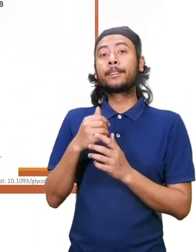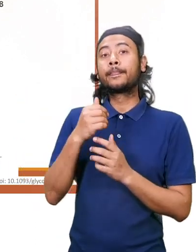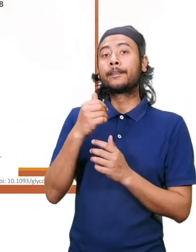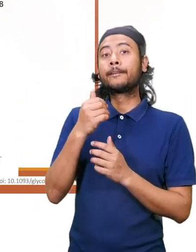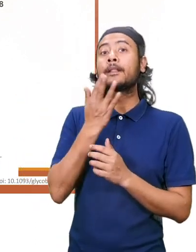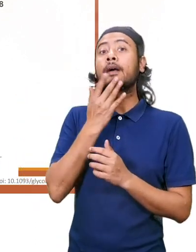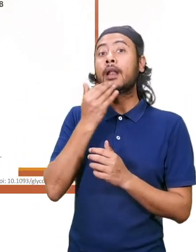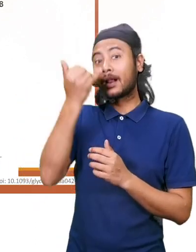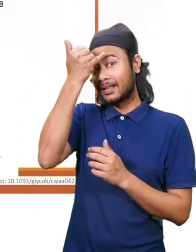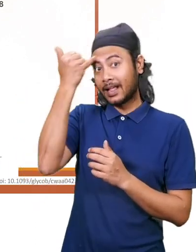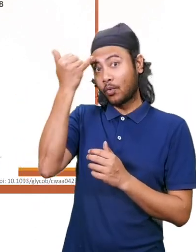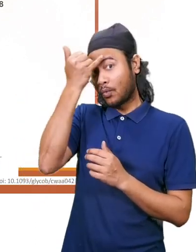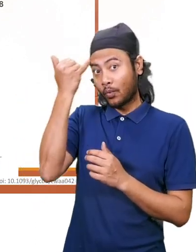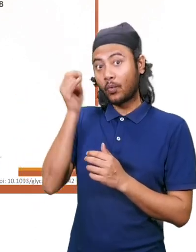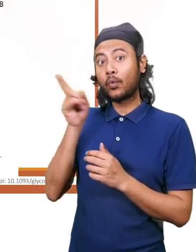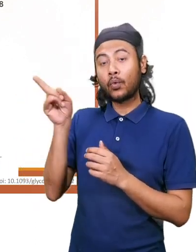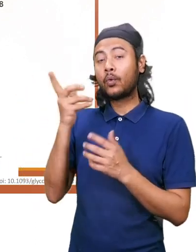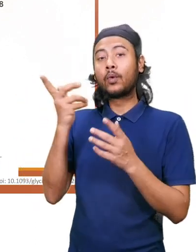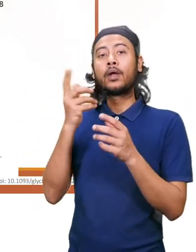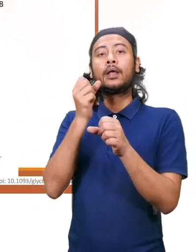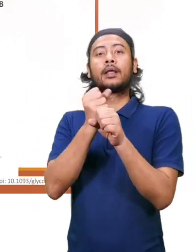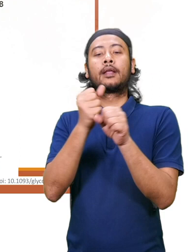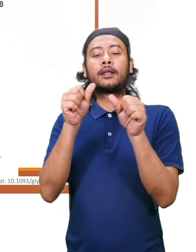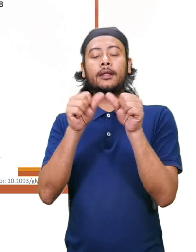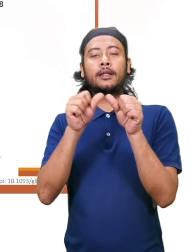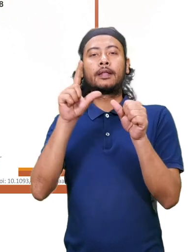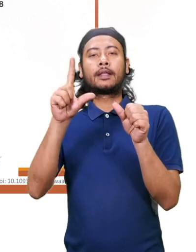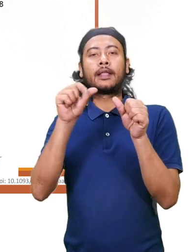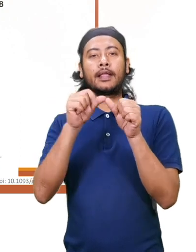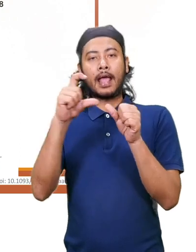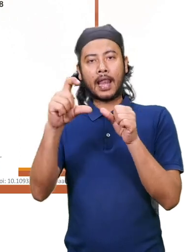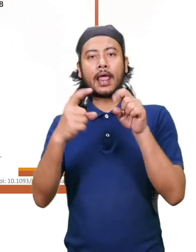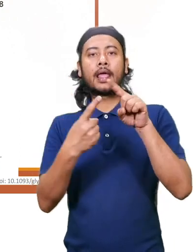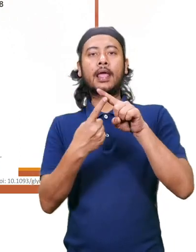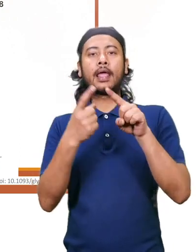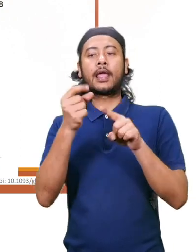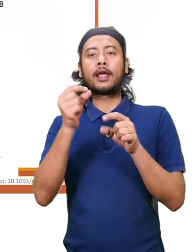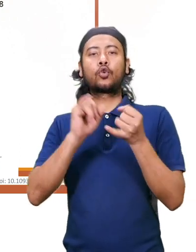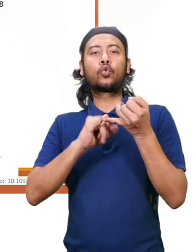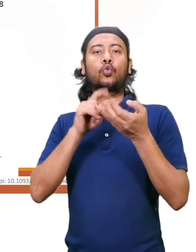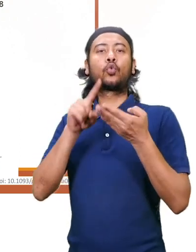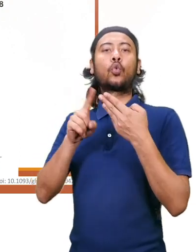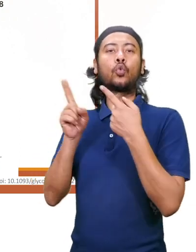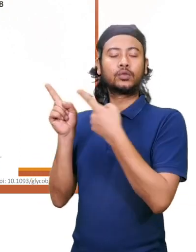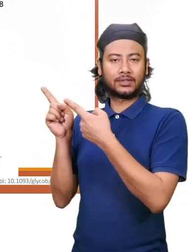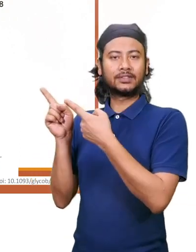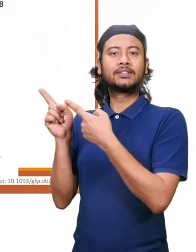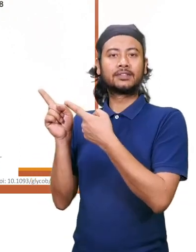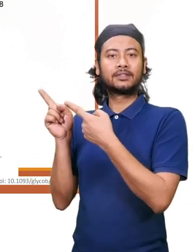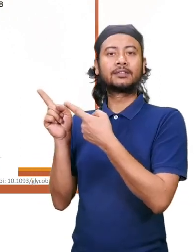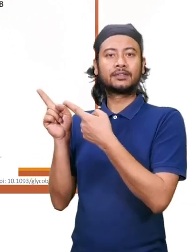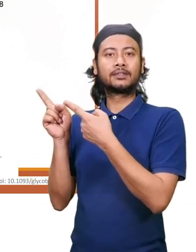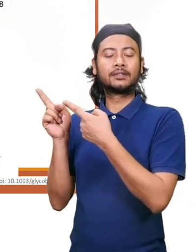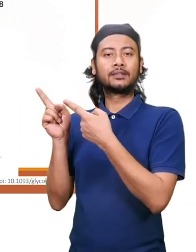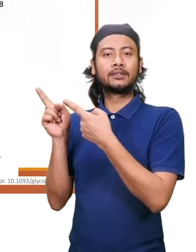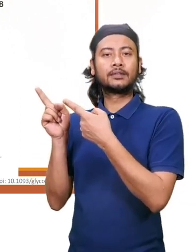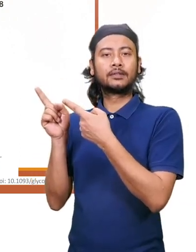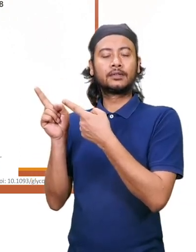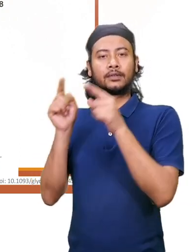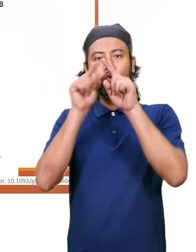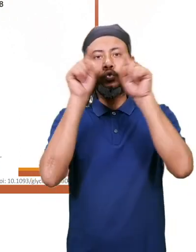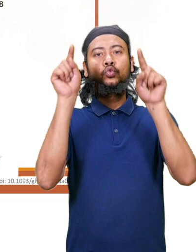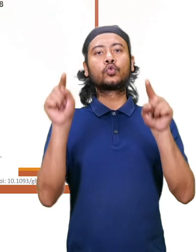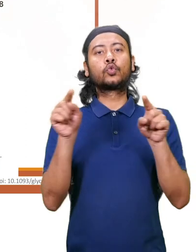The yellow color squares are galactose, N-acetyl